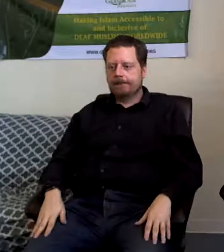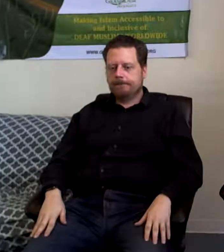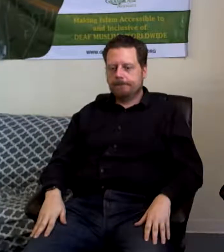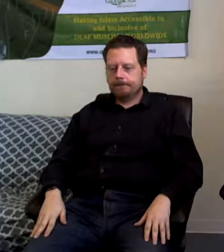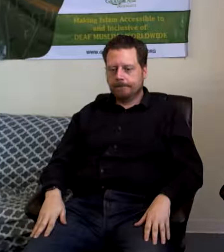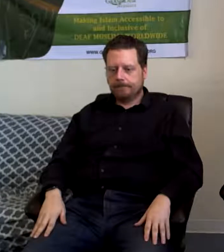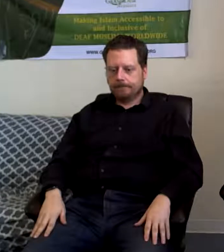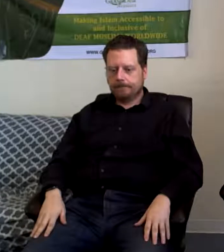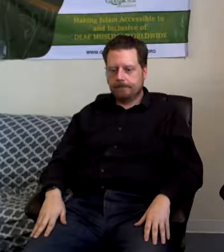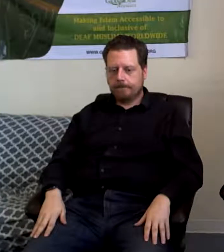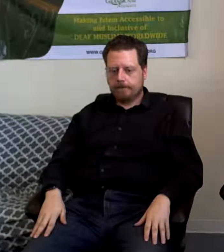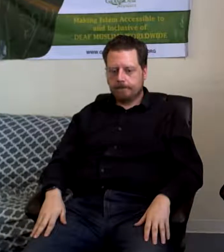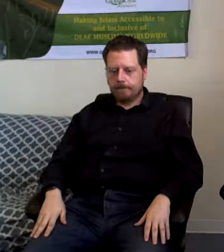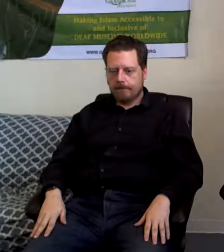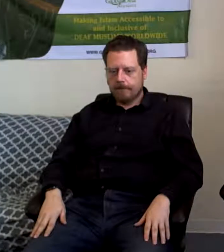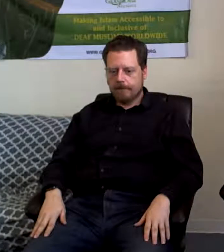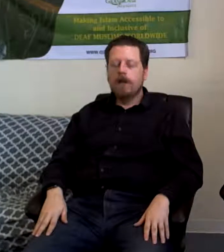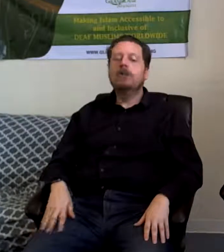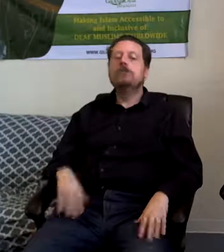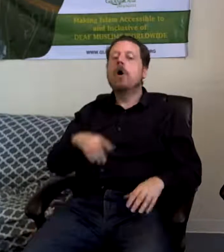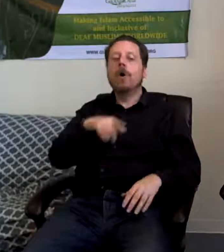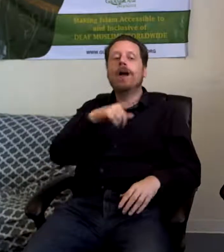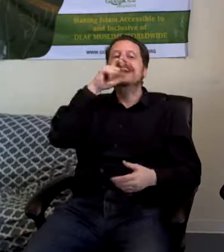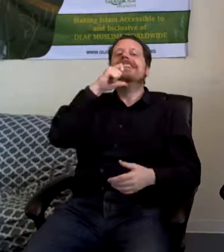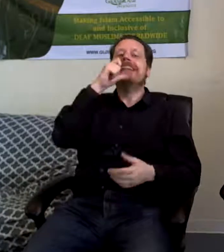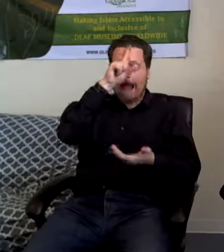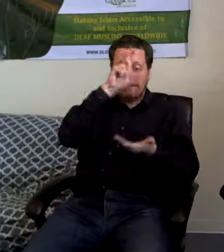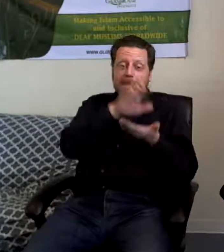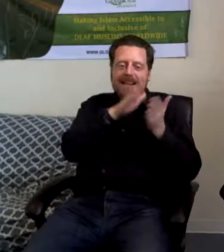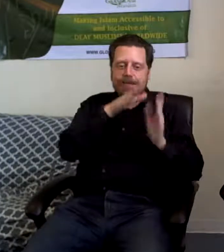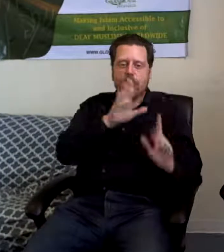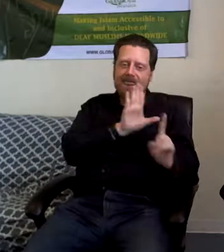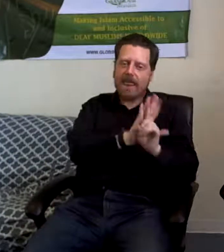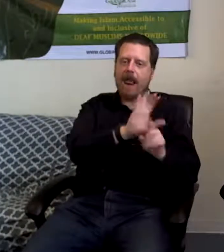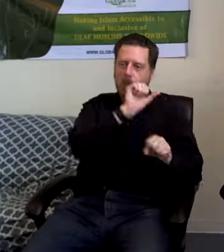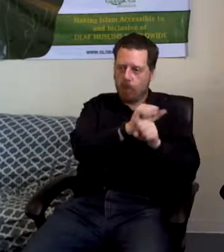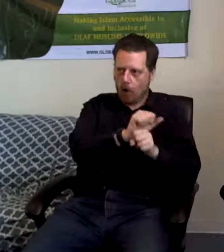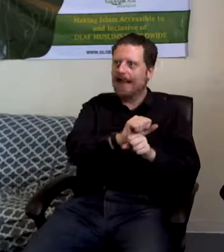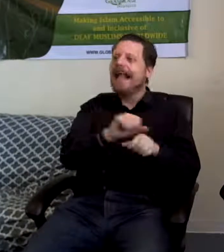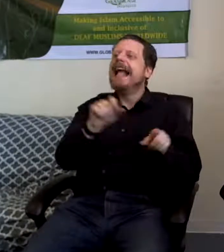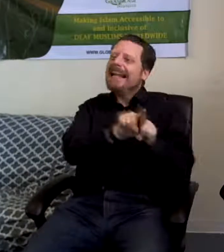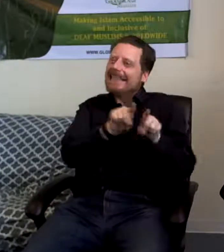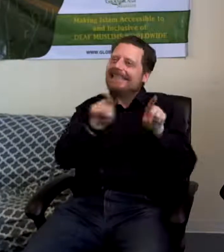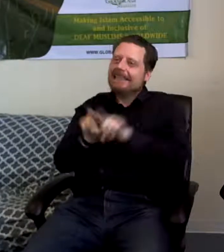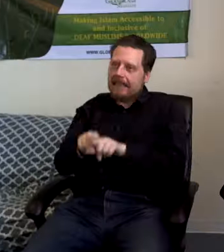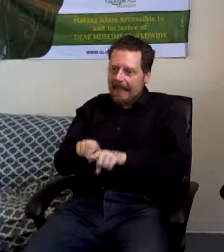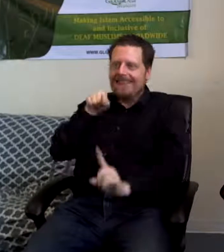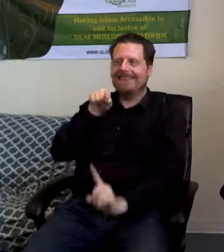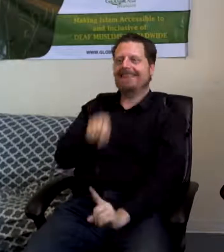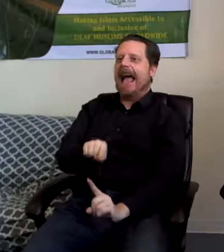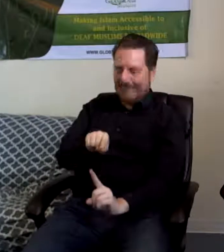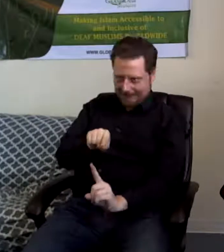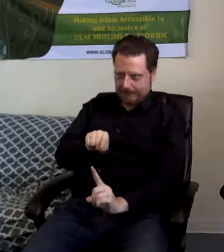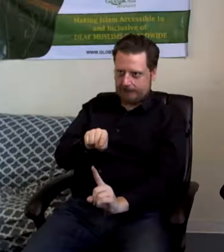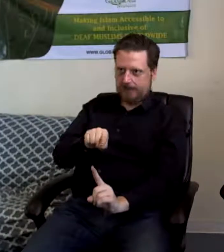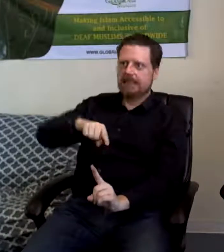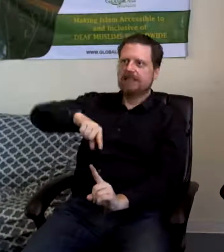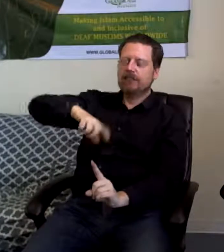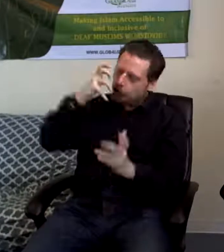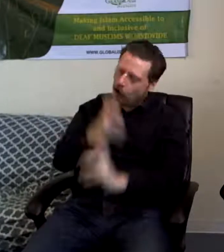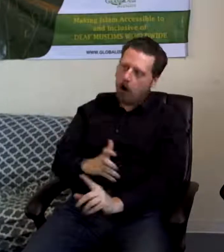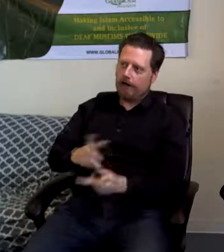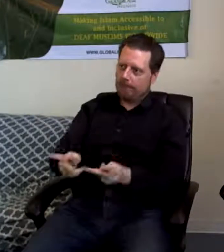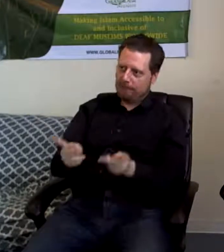So the works of the disbelievers are described here as that nothing that you couldn't